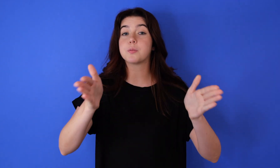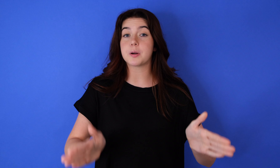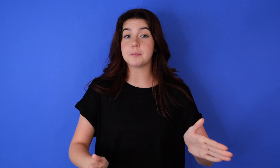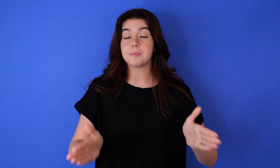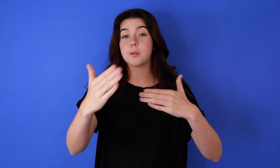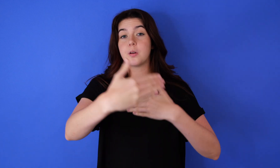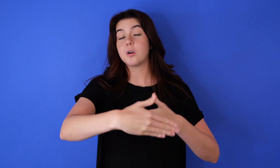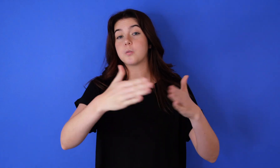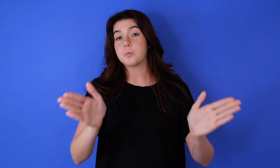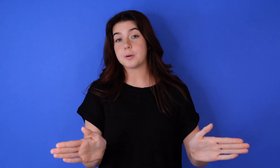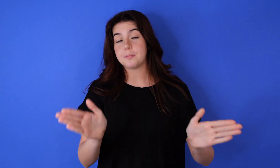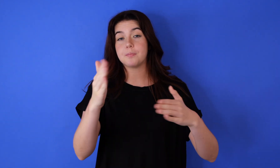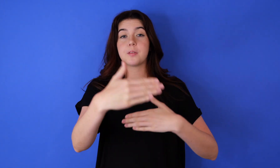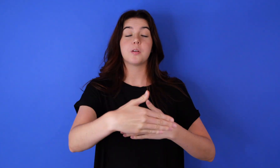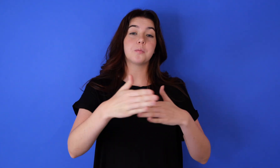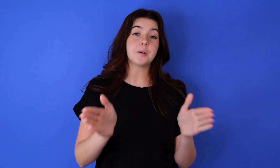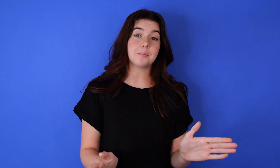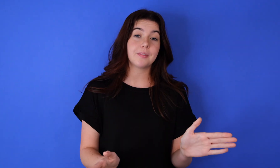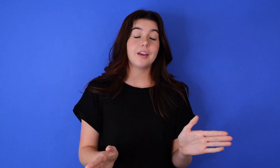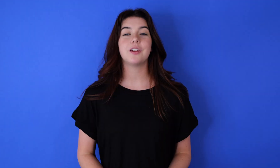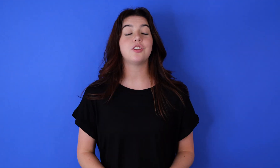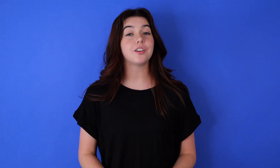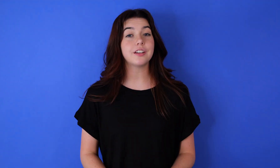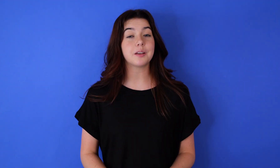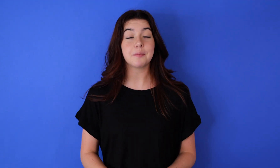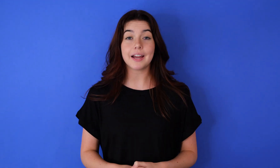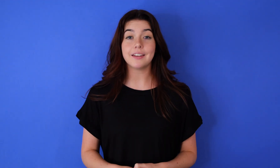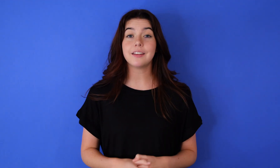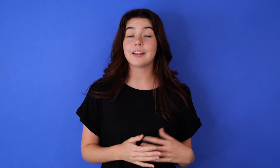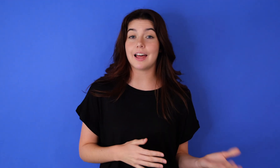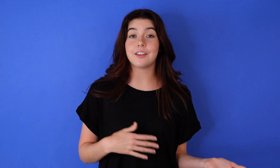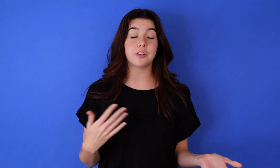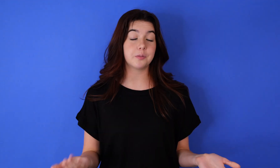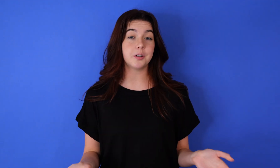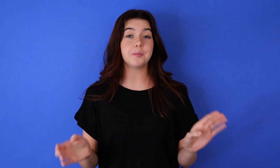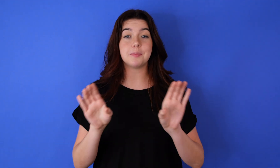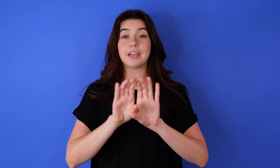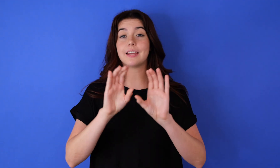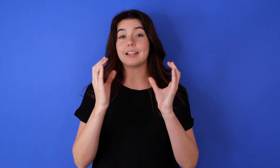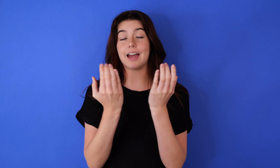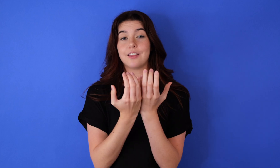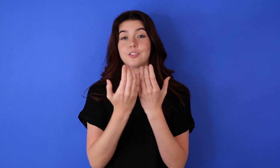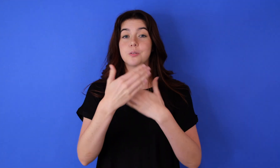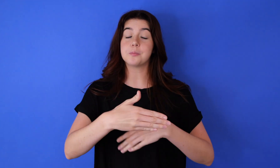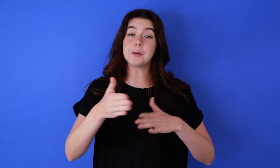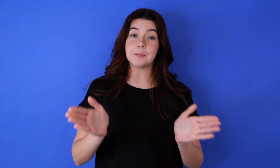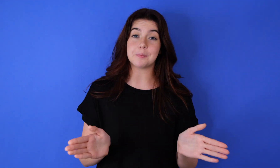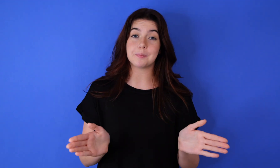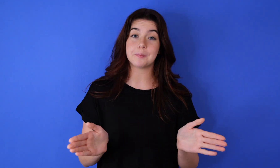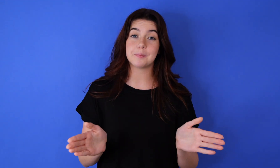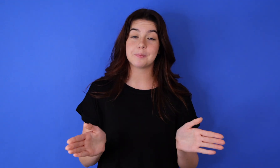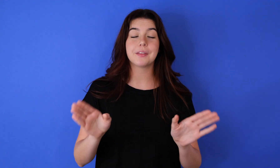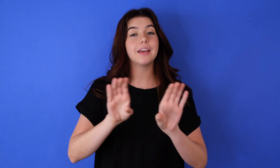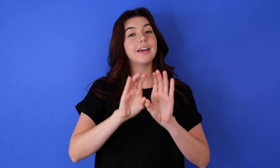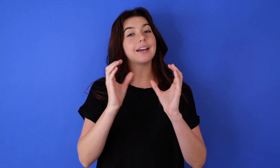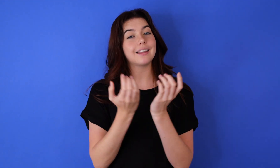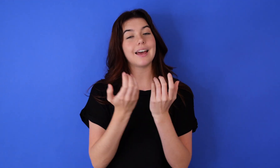room. Room. Room. So you could combine class and room to be class, room.